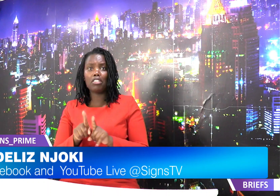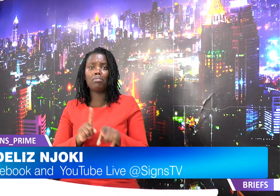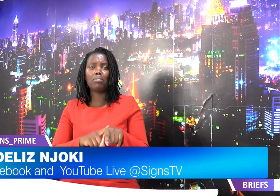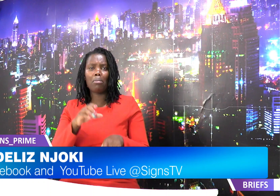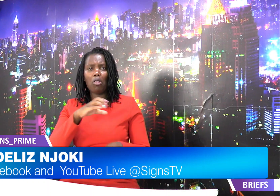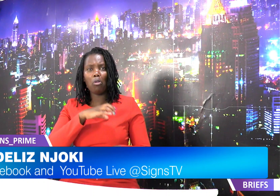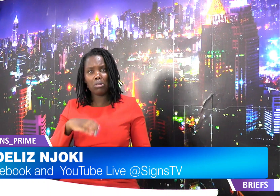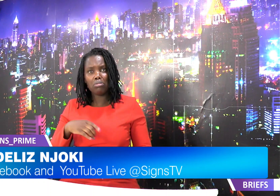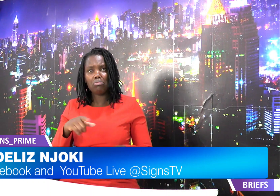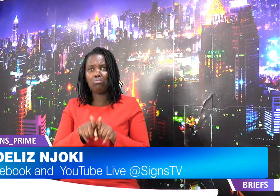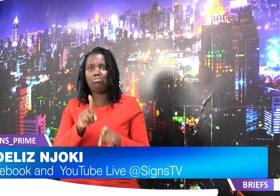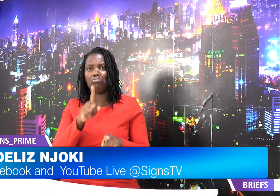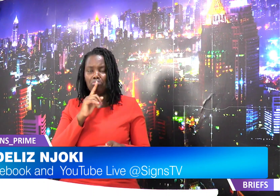investigated.